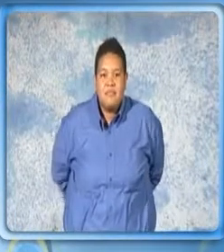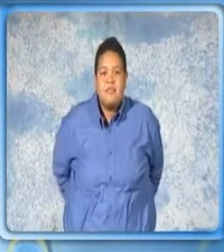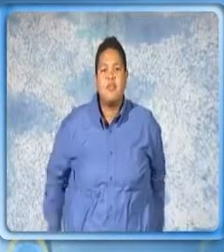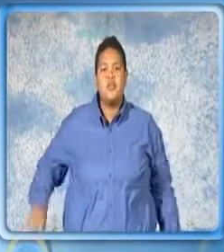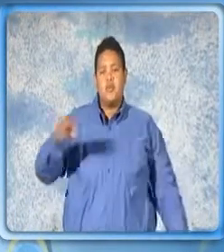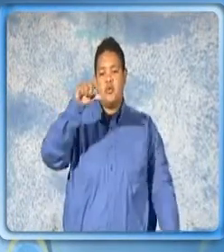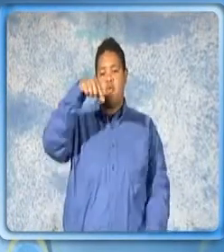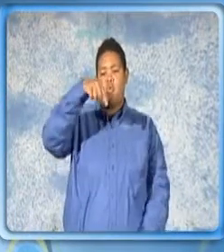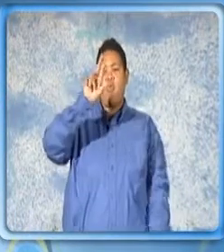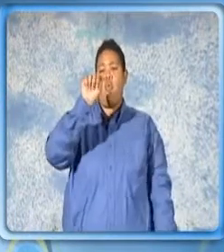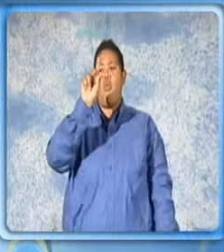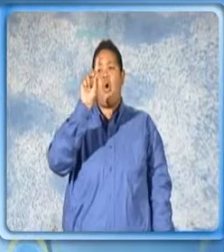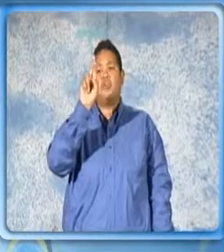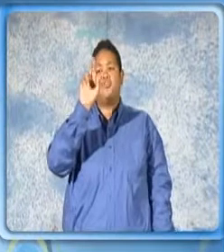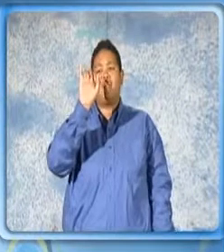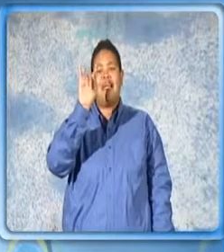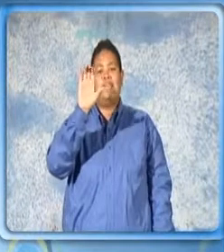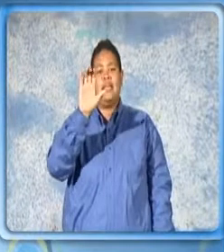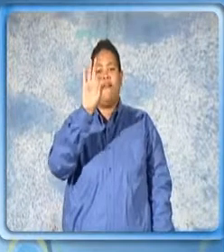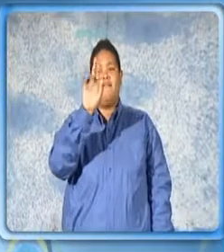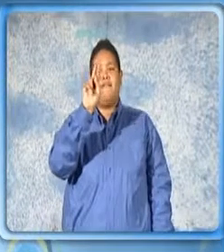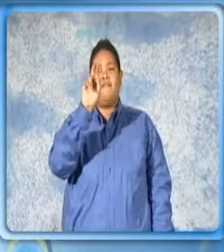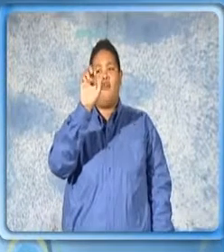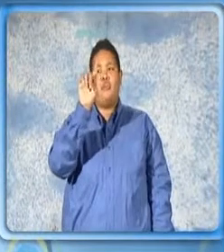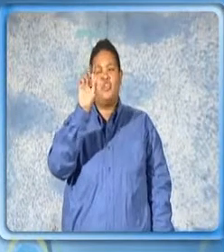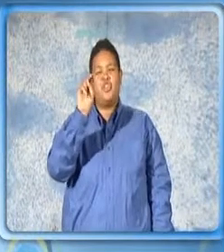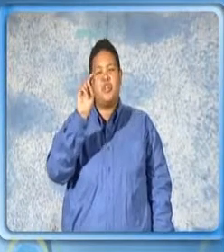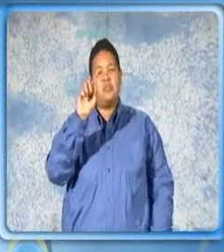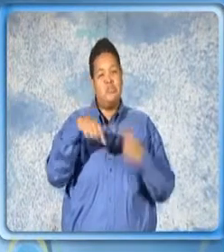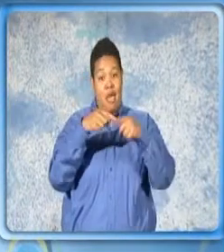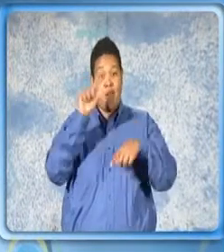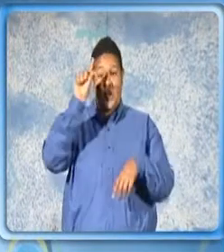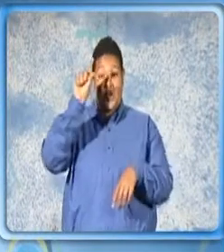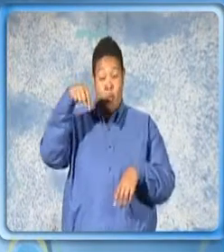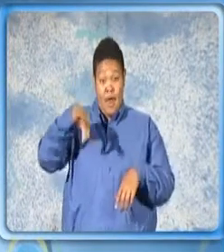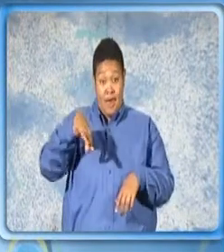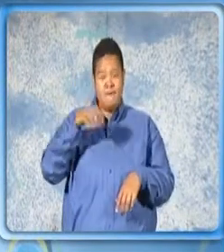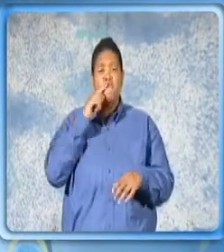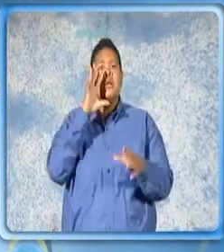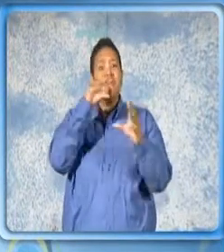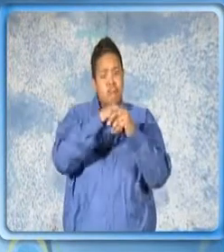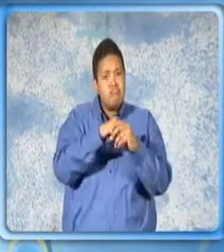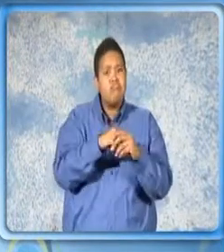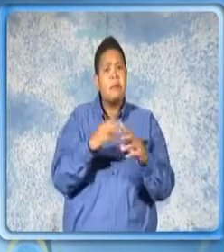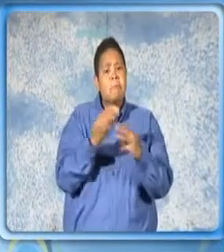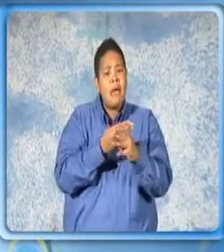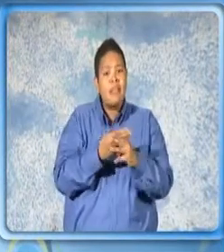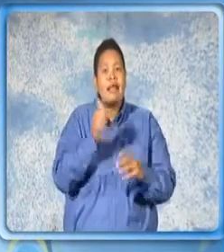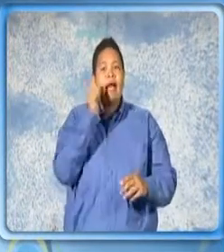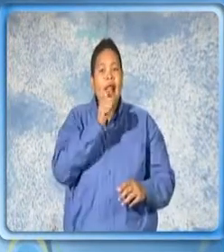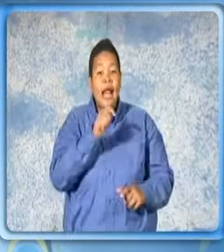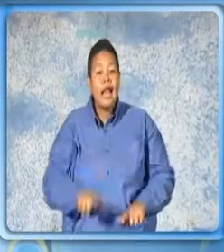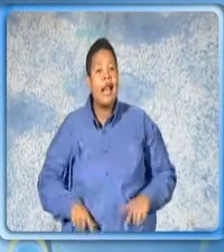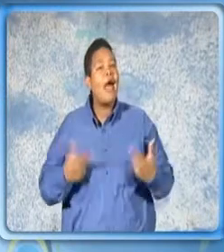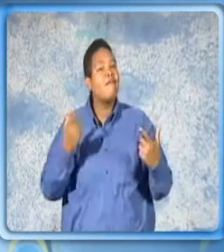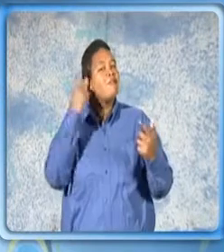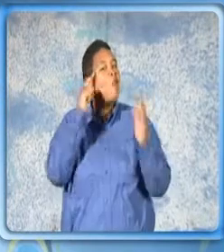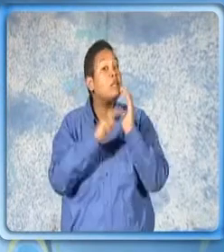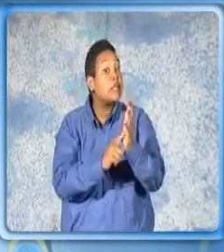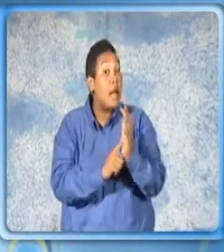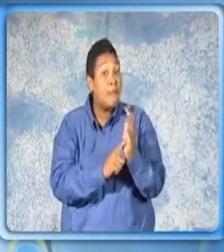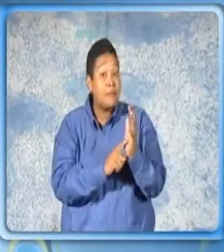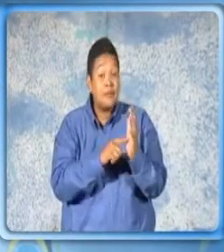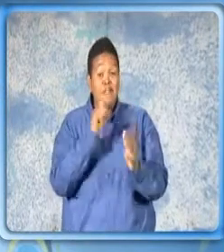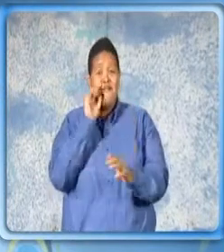Quadratic functions and applications are a large part of mathematics and our daily lives. For instance, the force